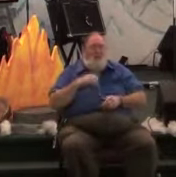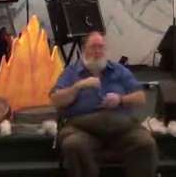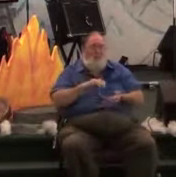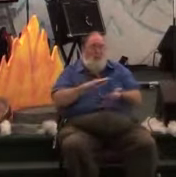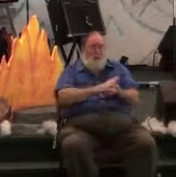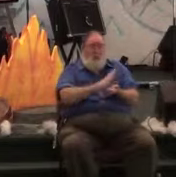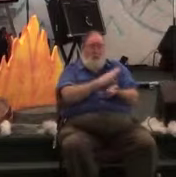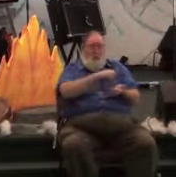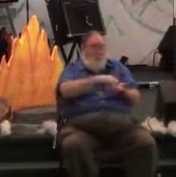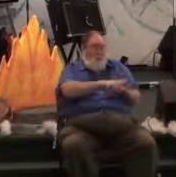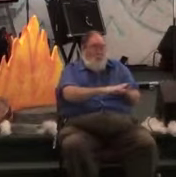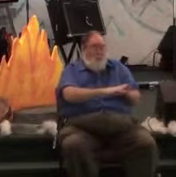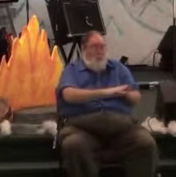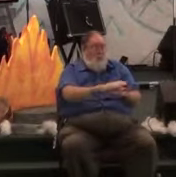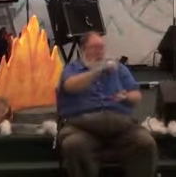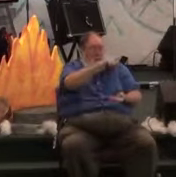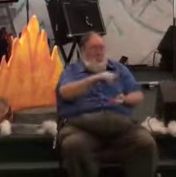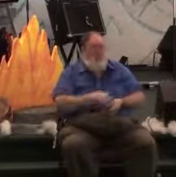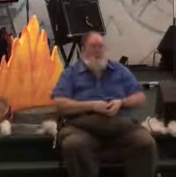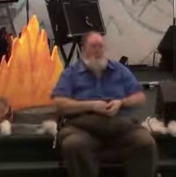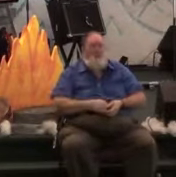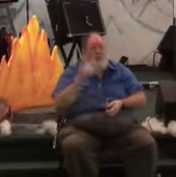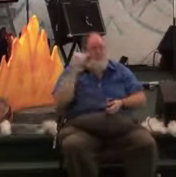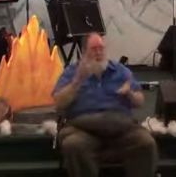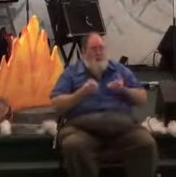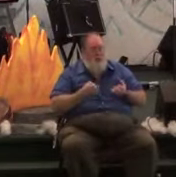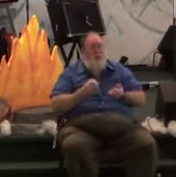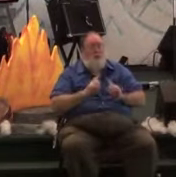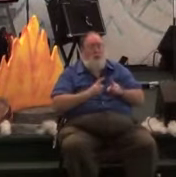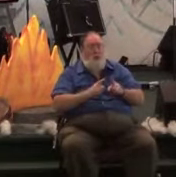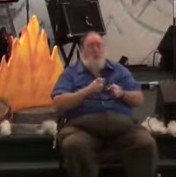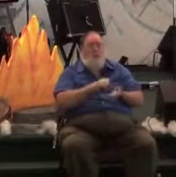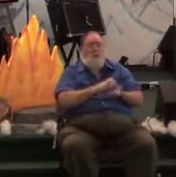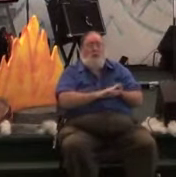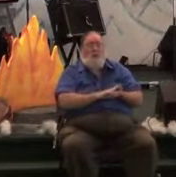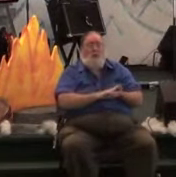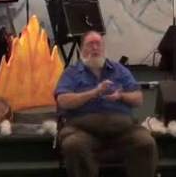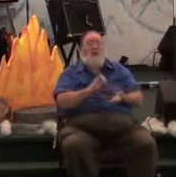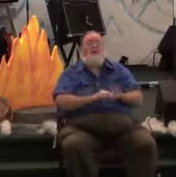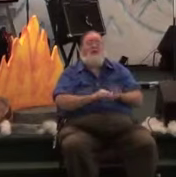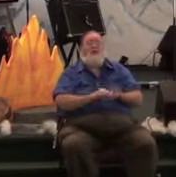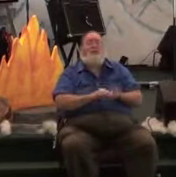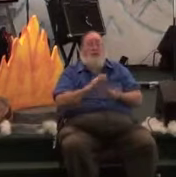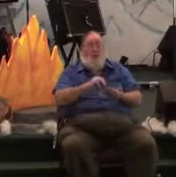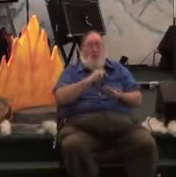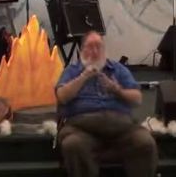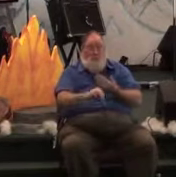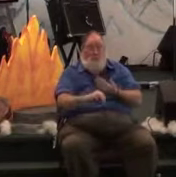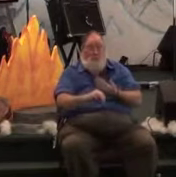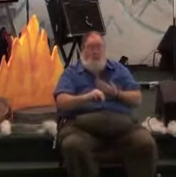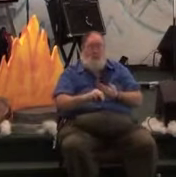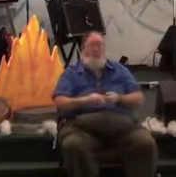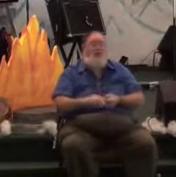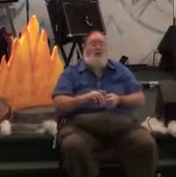that, too. So get signed up if you want to go. That's going to be March 1st. And be prepared to get home